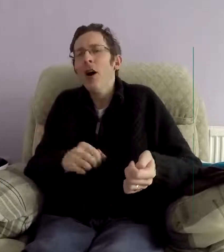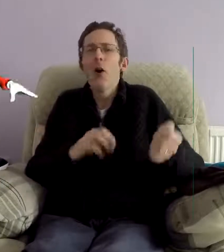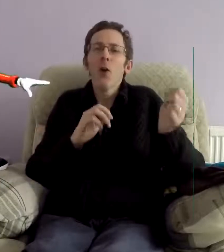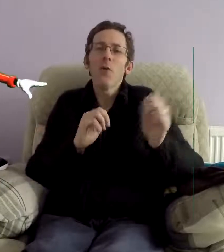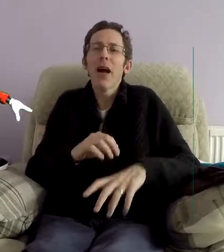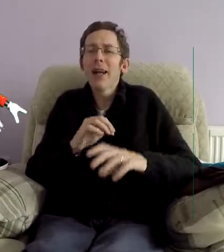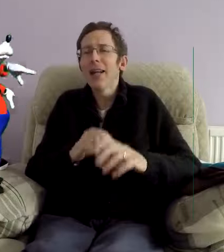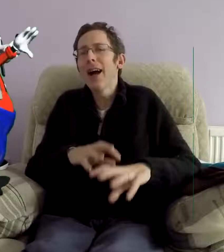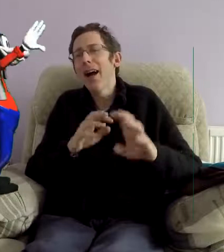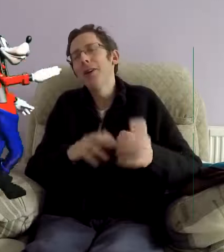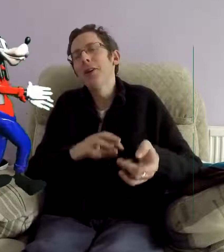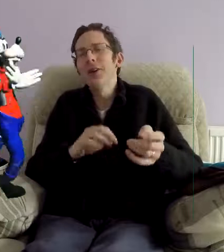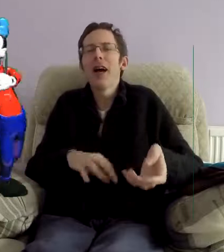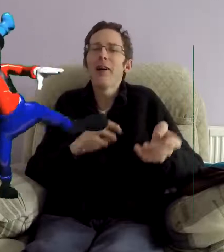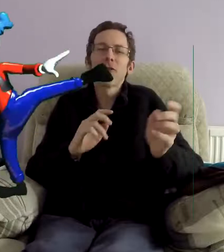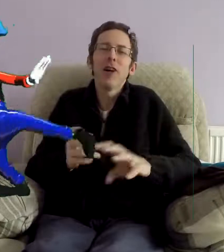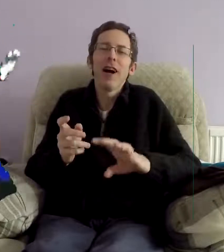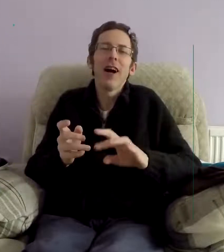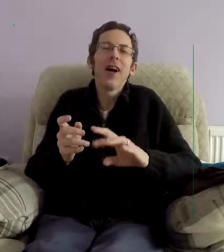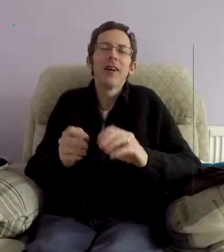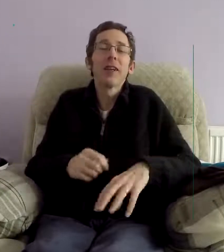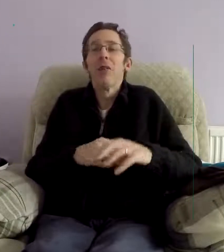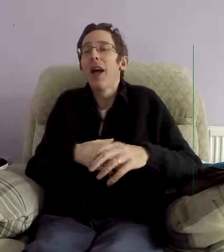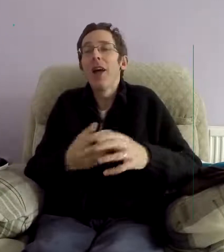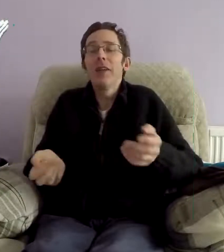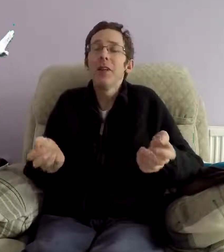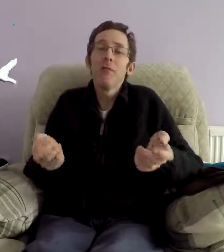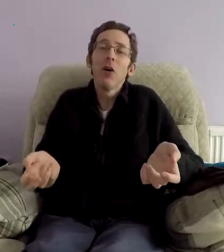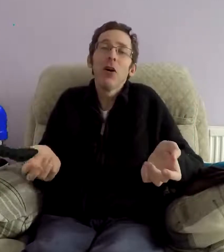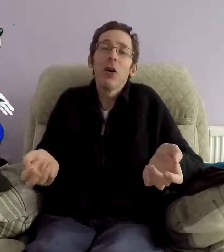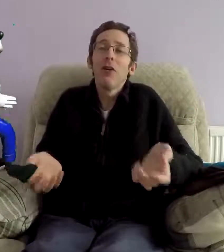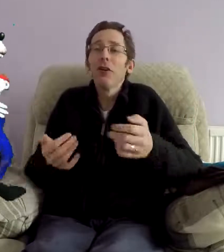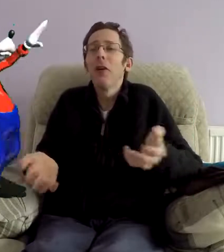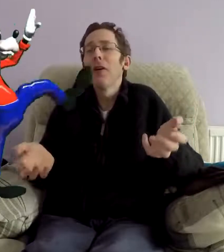Oh Maggie, I couldn't have tried anymore.